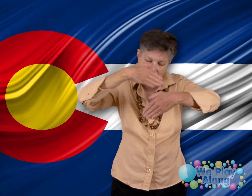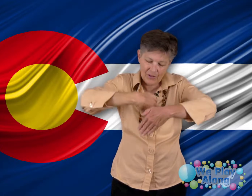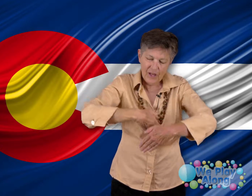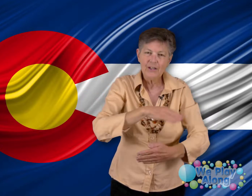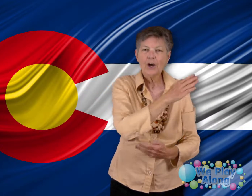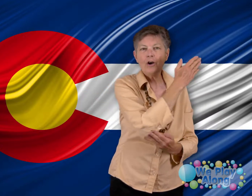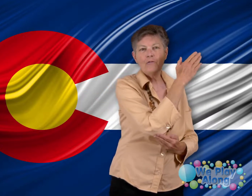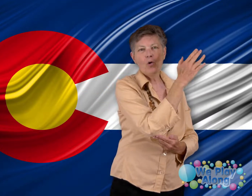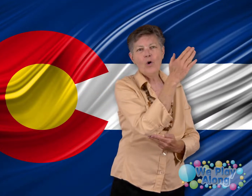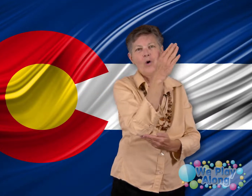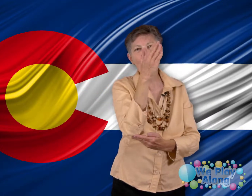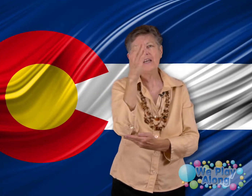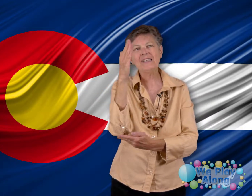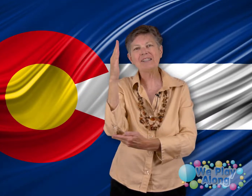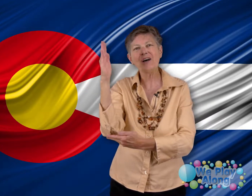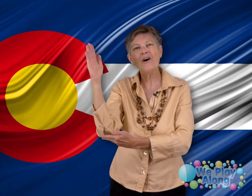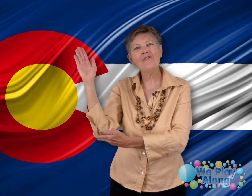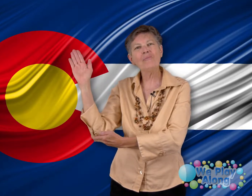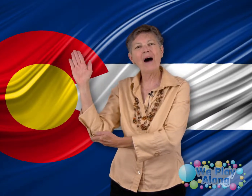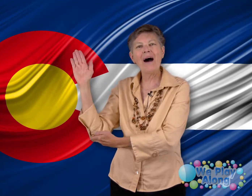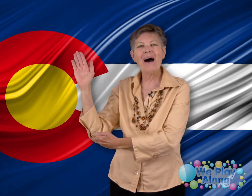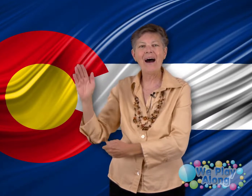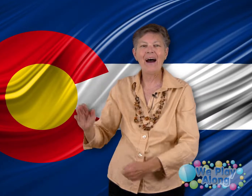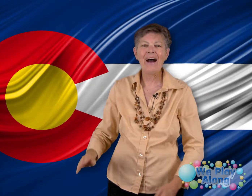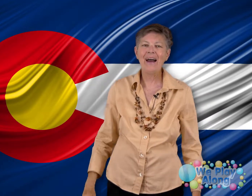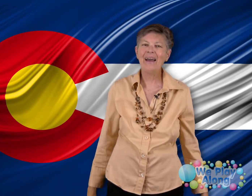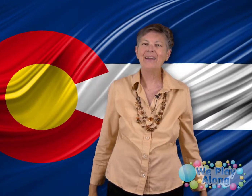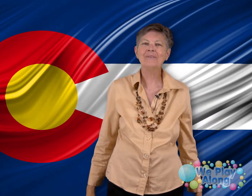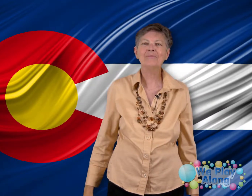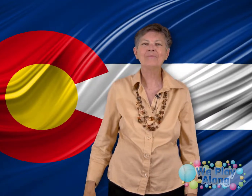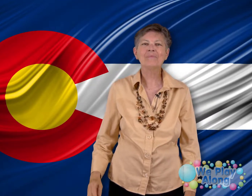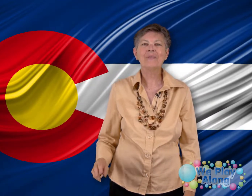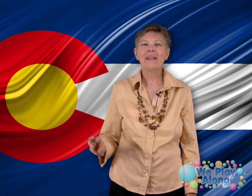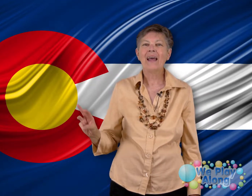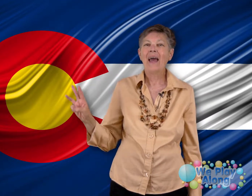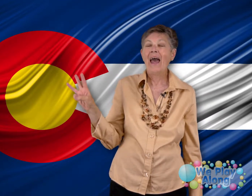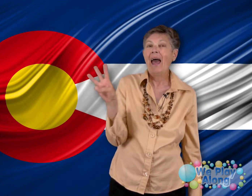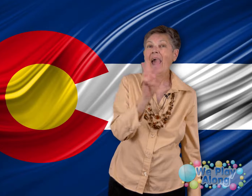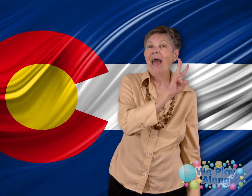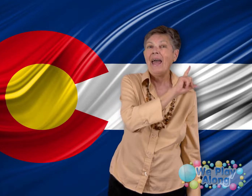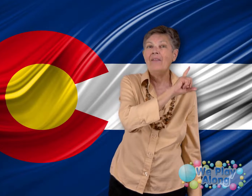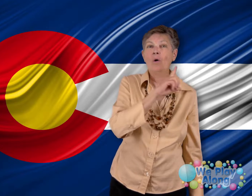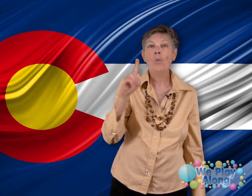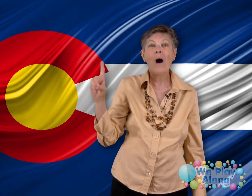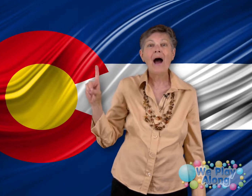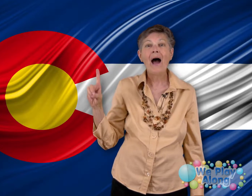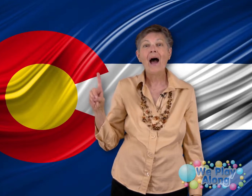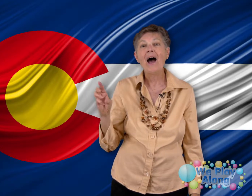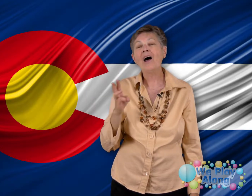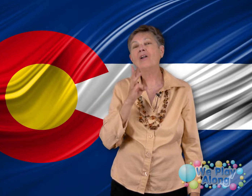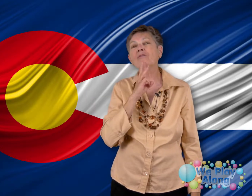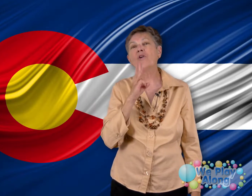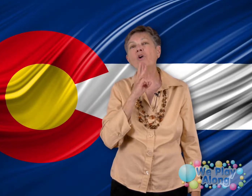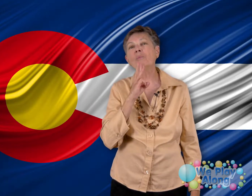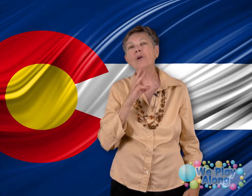above the dark forests of pine, and the wild